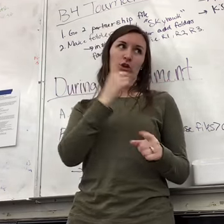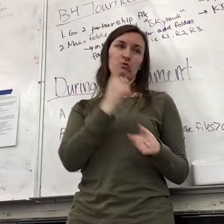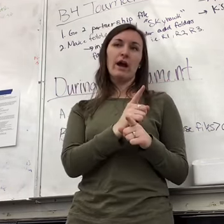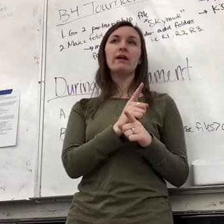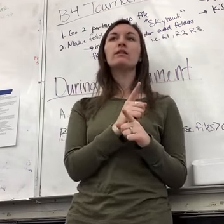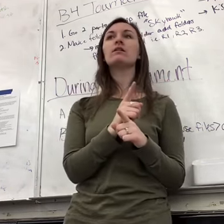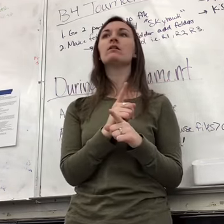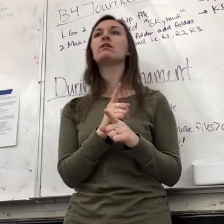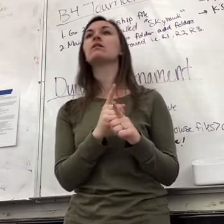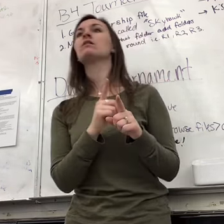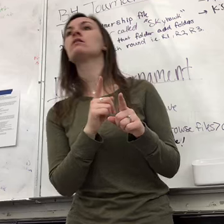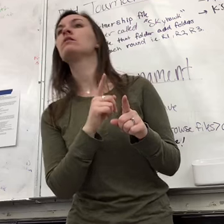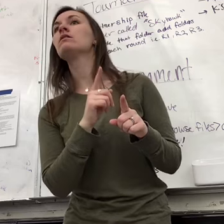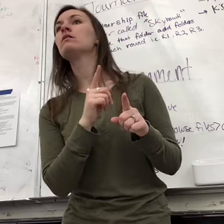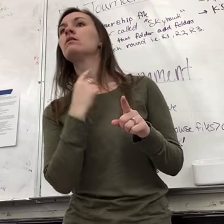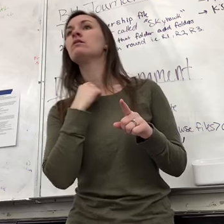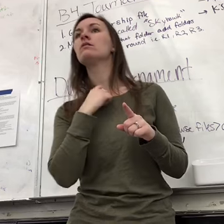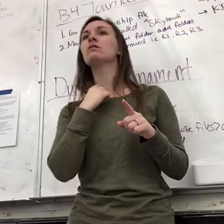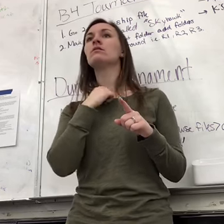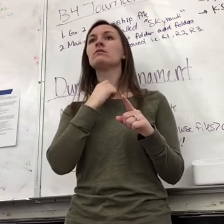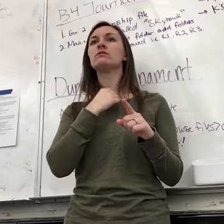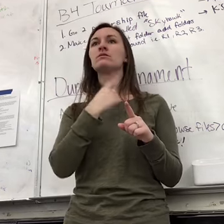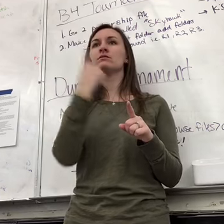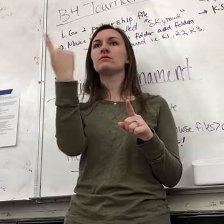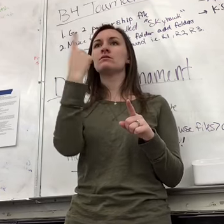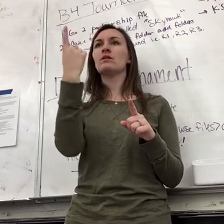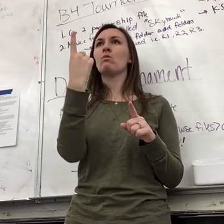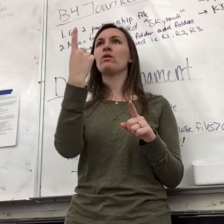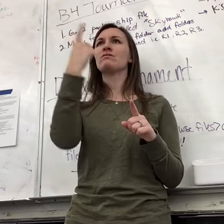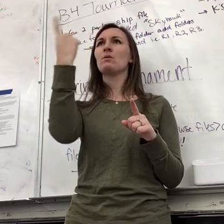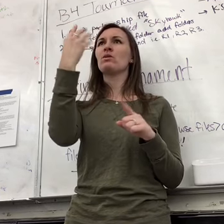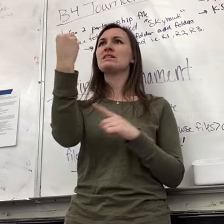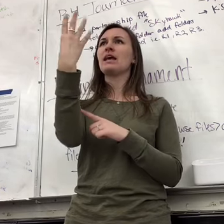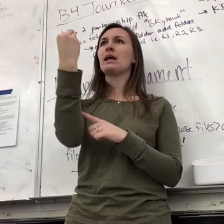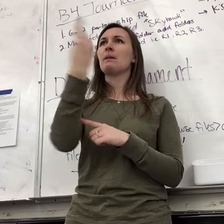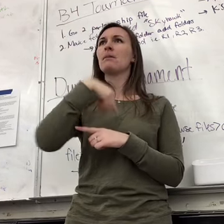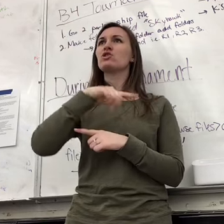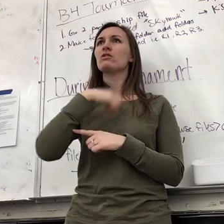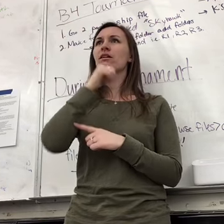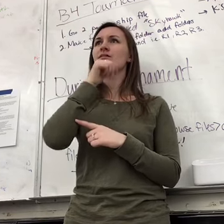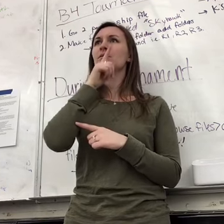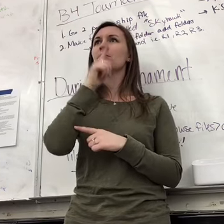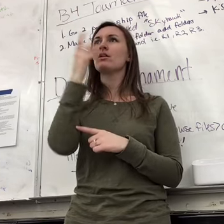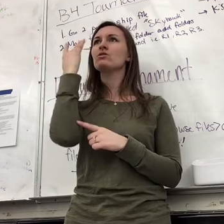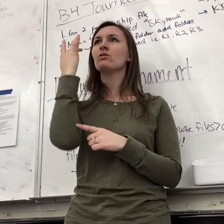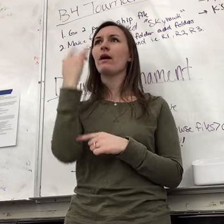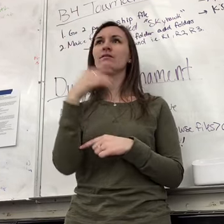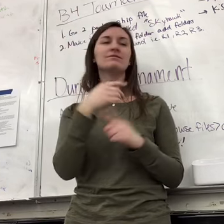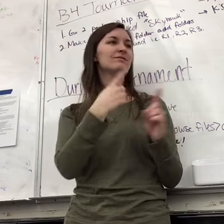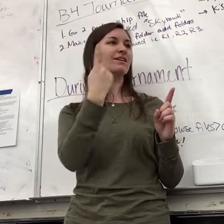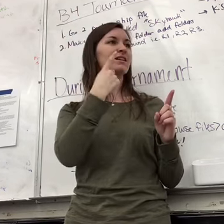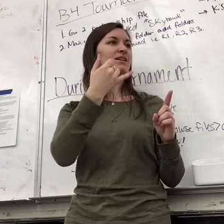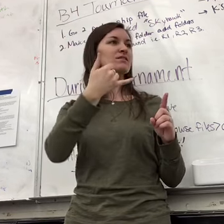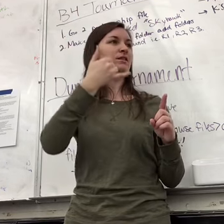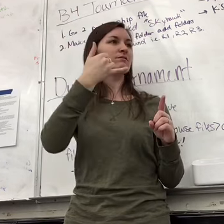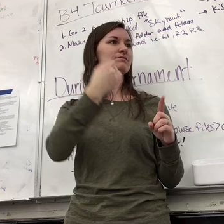as... Somebody's taking a picture of us, which is kind of creepy. I don't know who that was. But